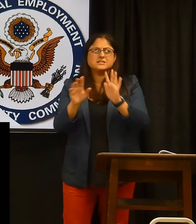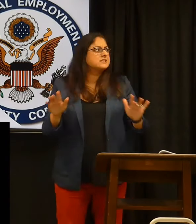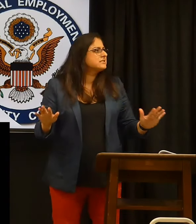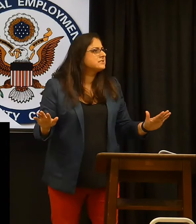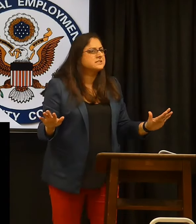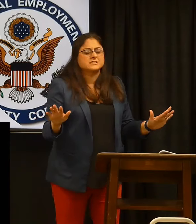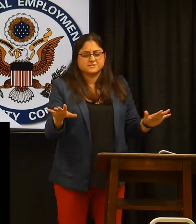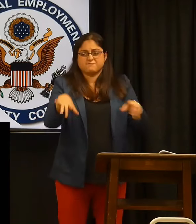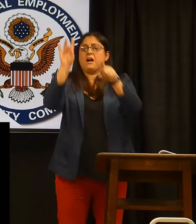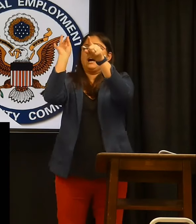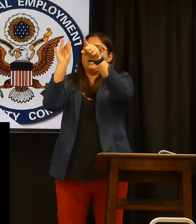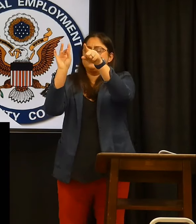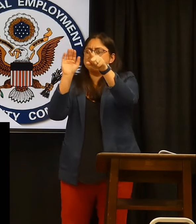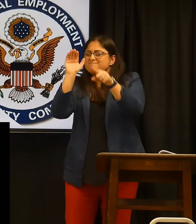a cubicle,